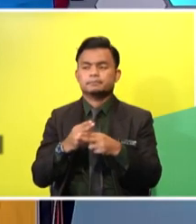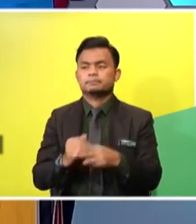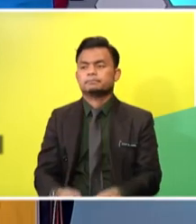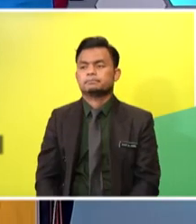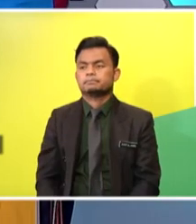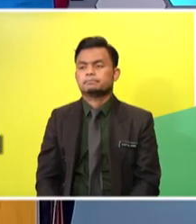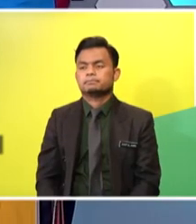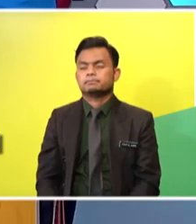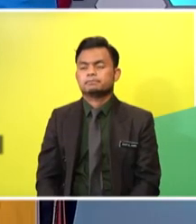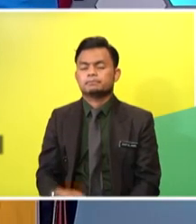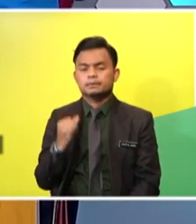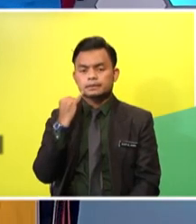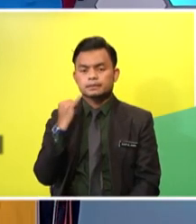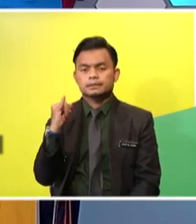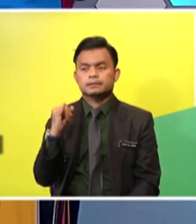is,